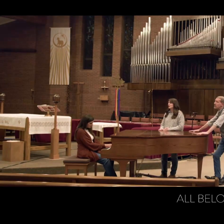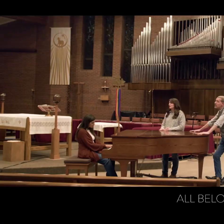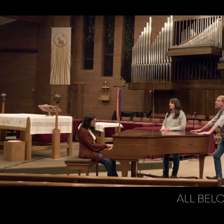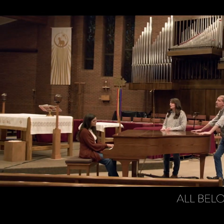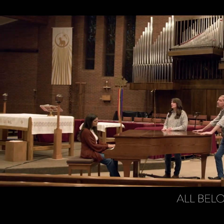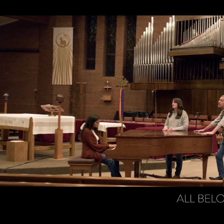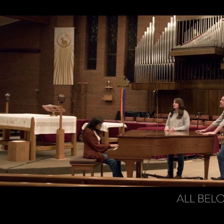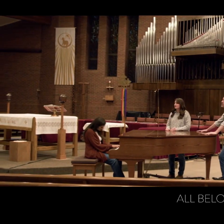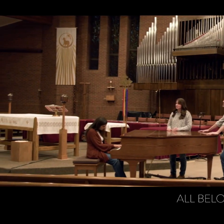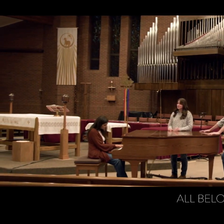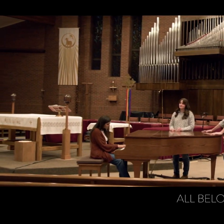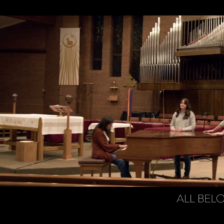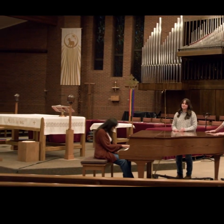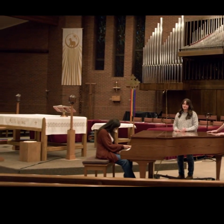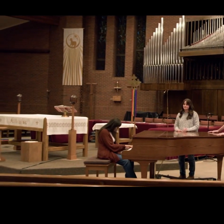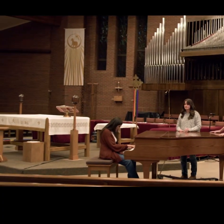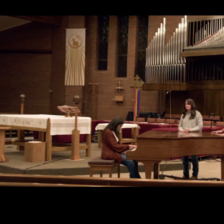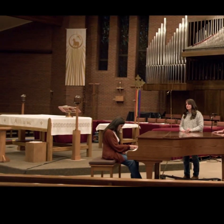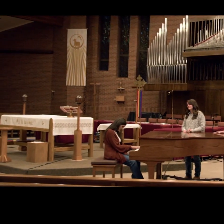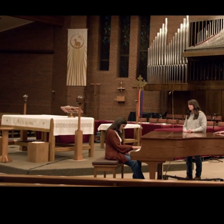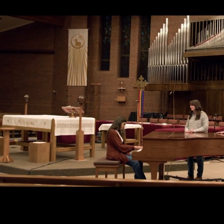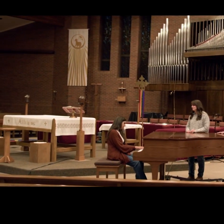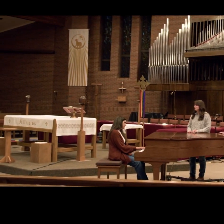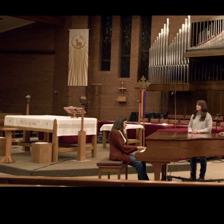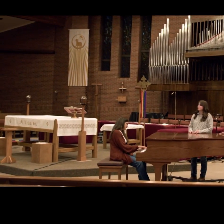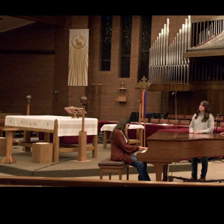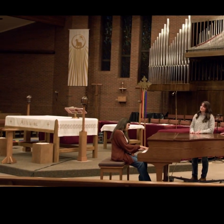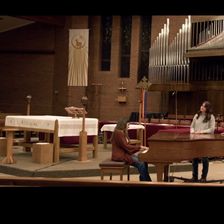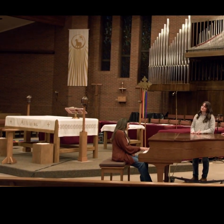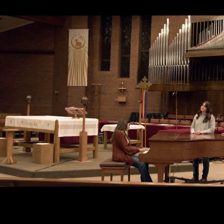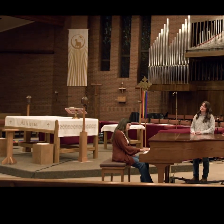belong here.